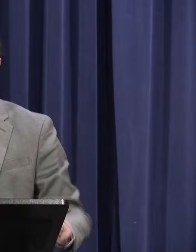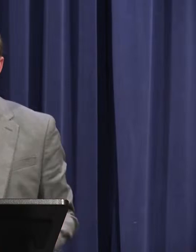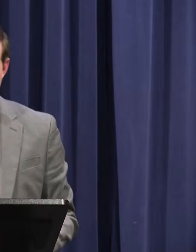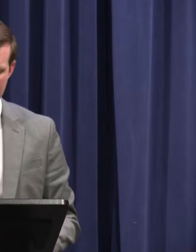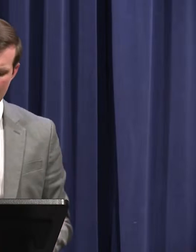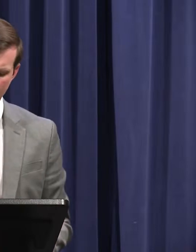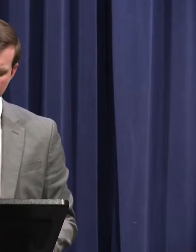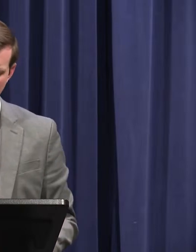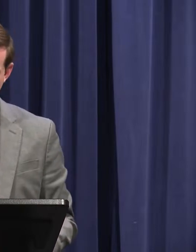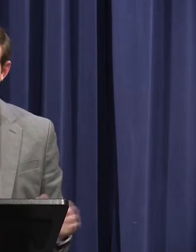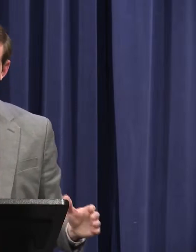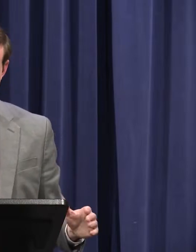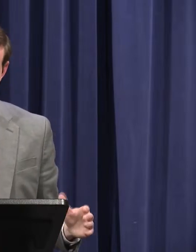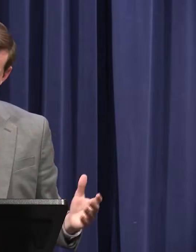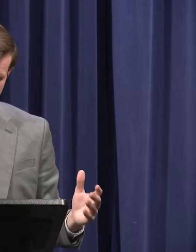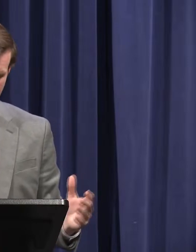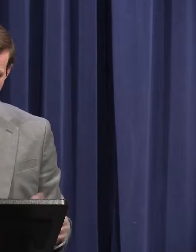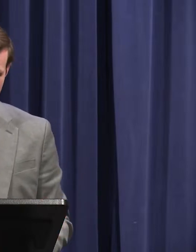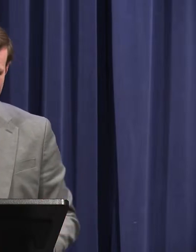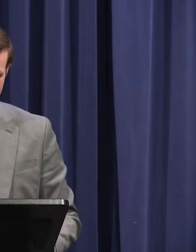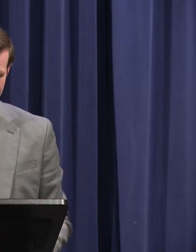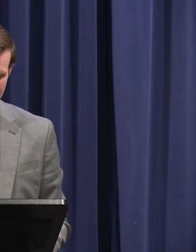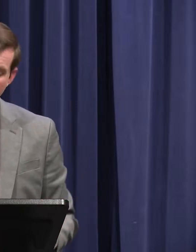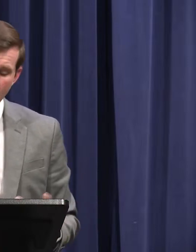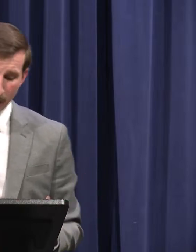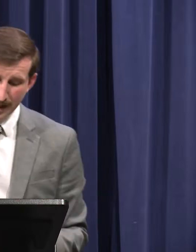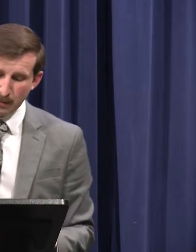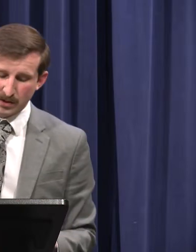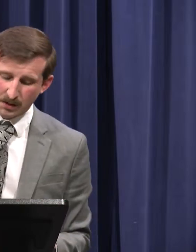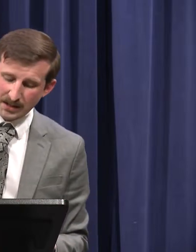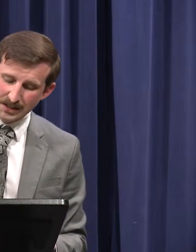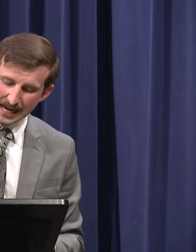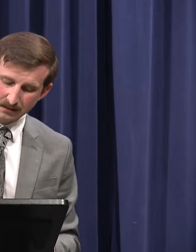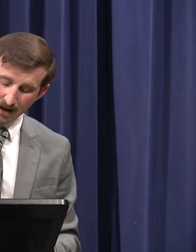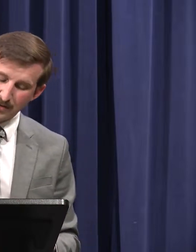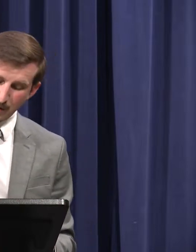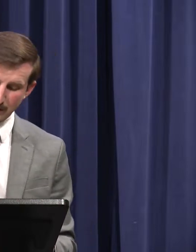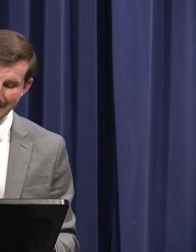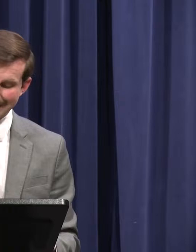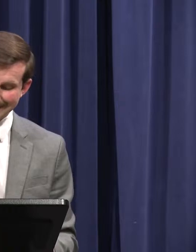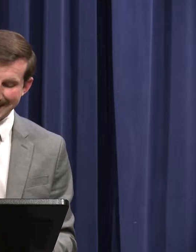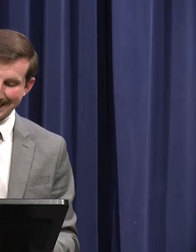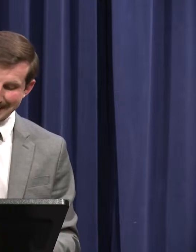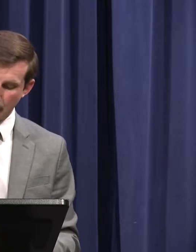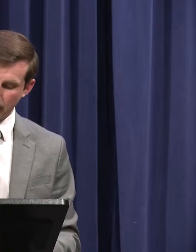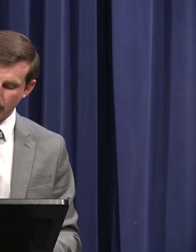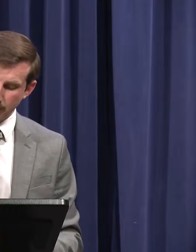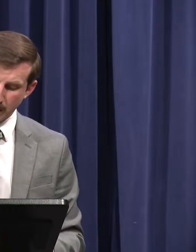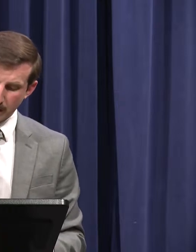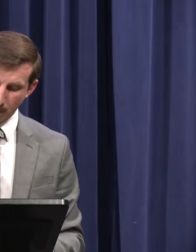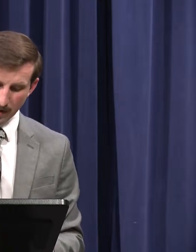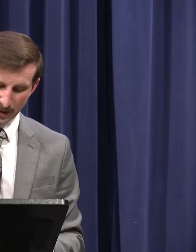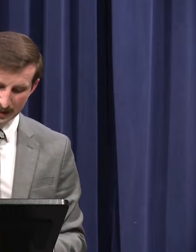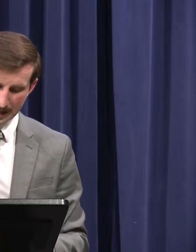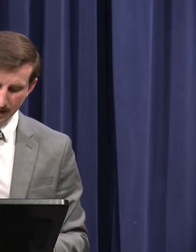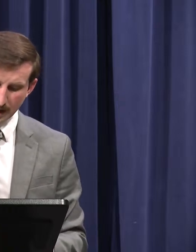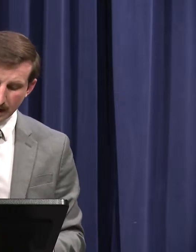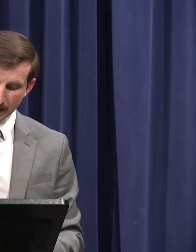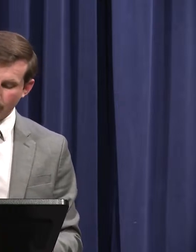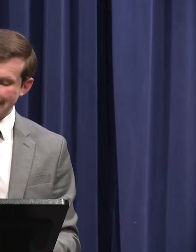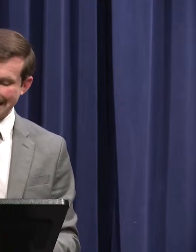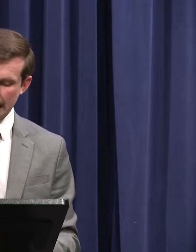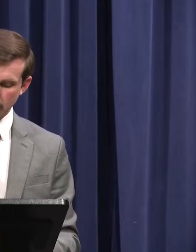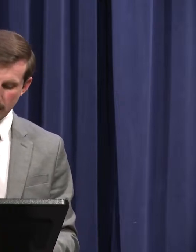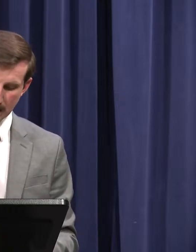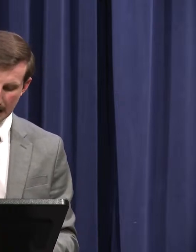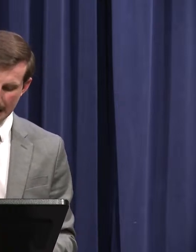question. We're going to keep, I don't think it'll be an issue today. We're going to keep most of the questions on, all the questions on today's topic that we're going to be discussing.